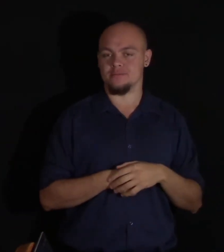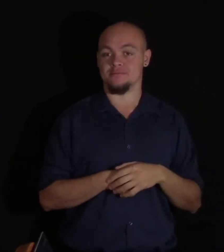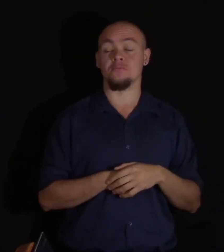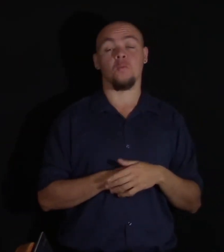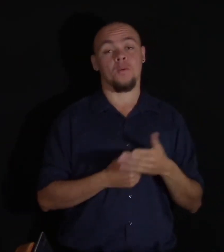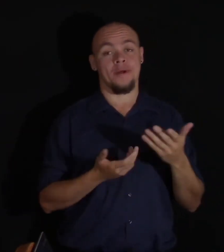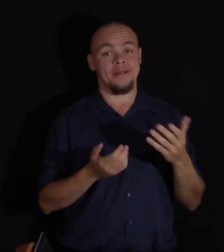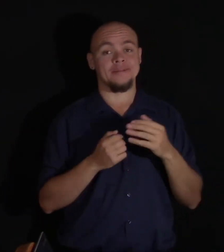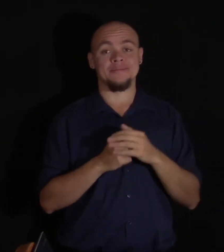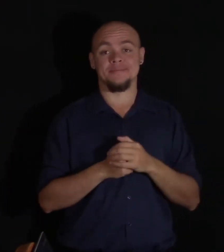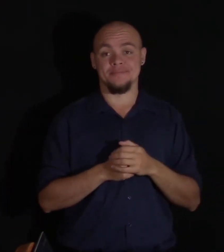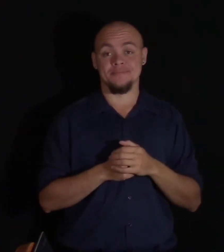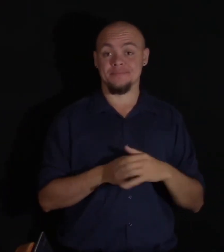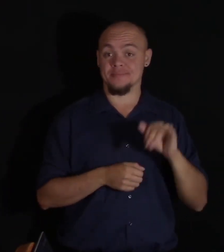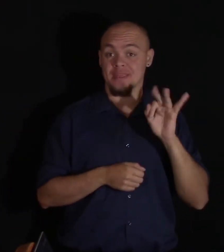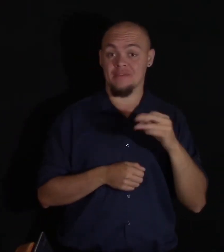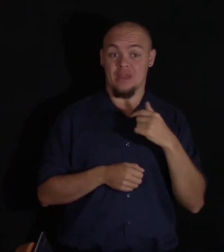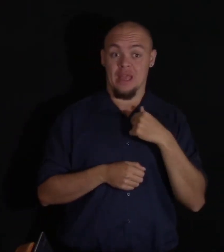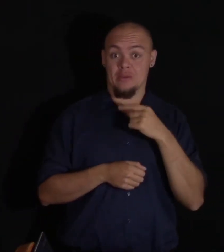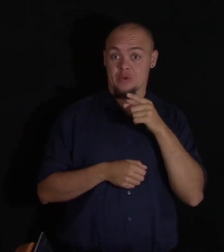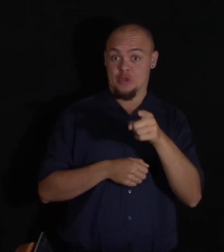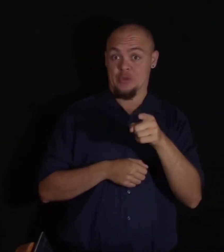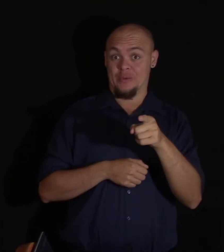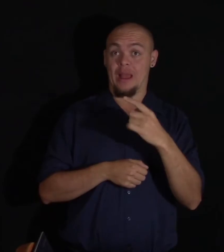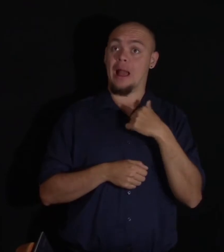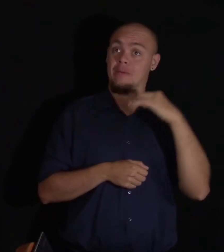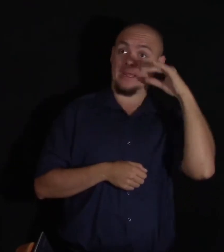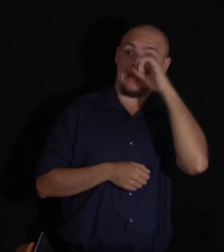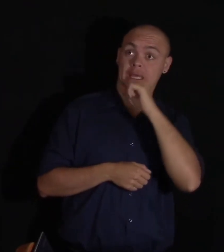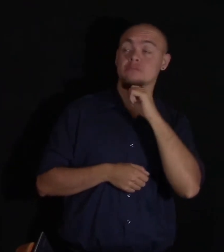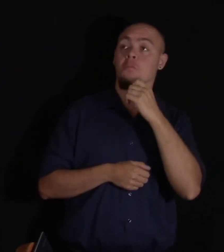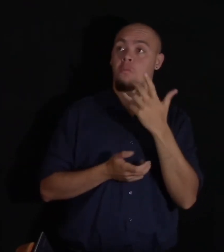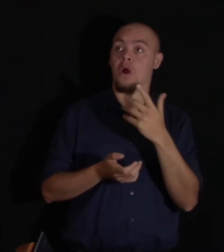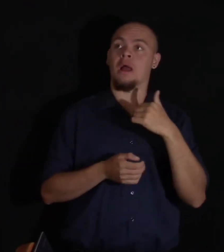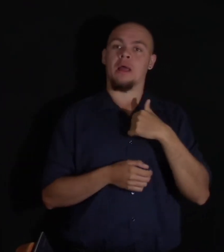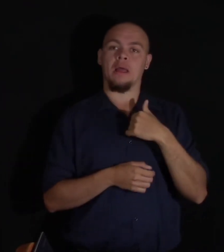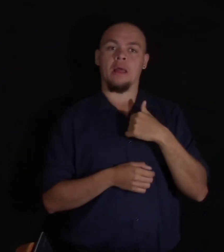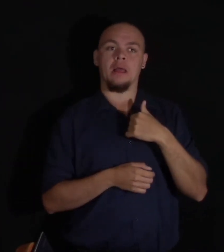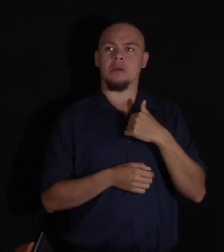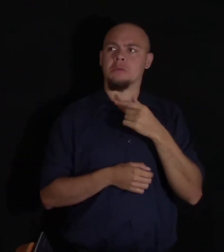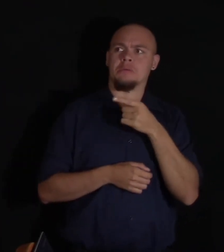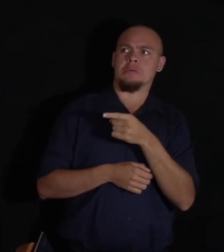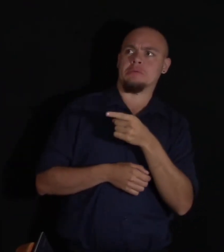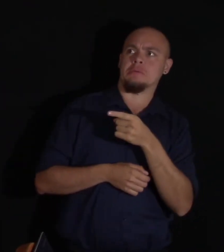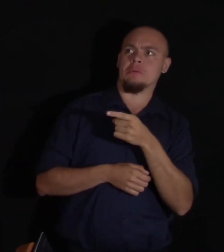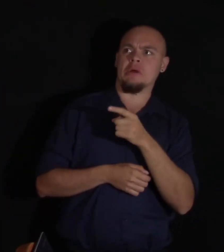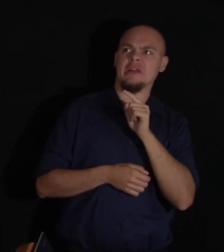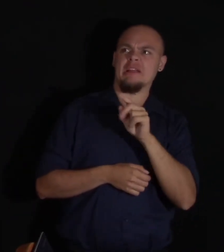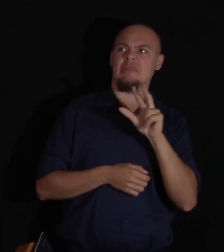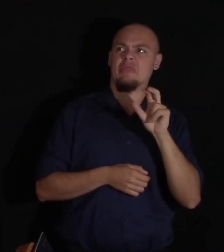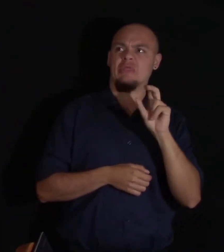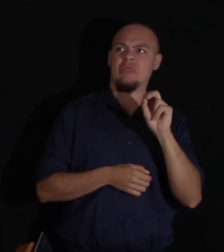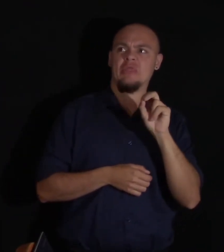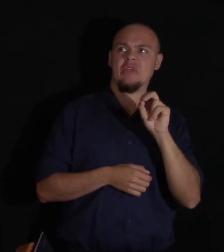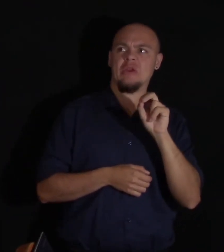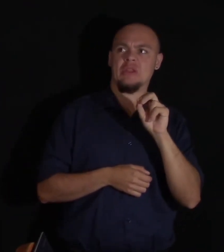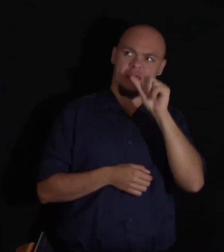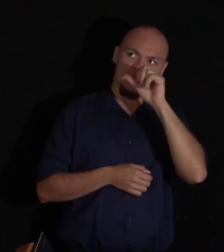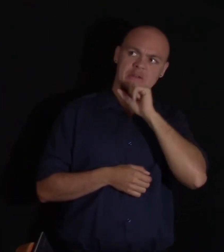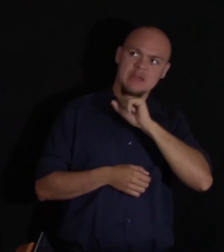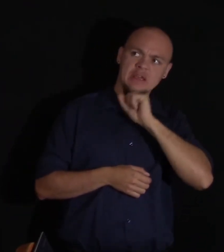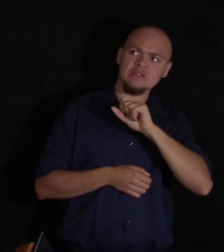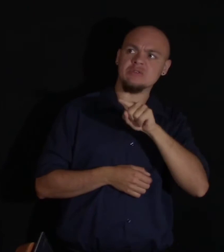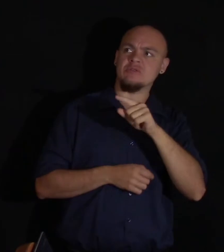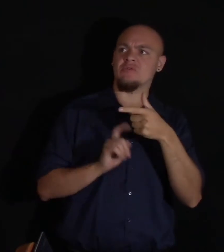Well, if I were you, I would have guessed this is this like 30-year-old crazy guy from Korea who tries to